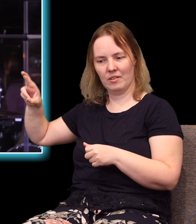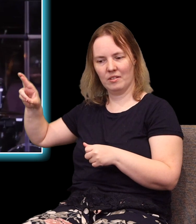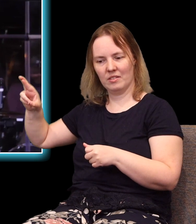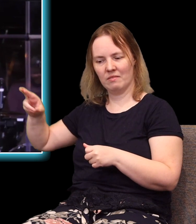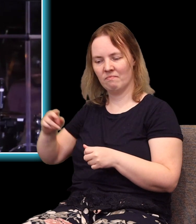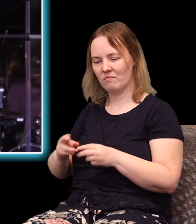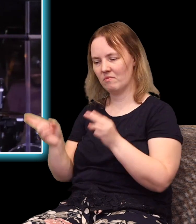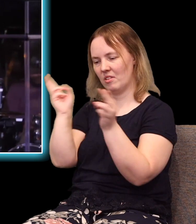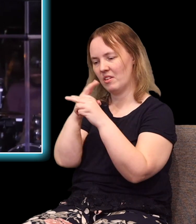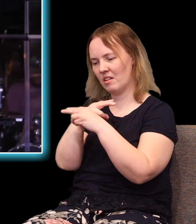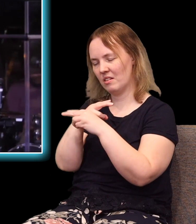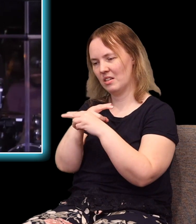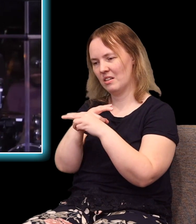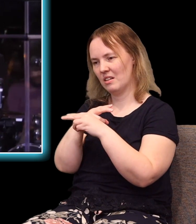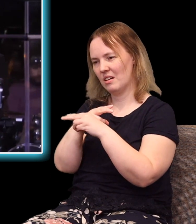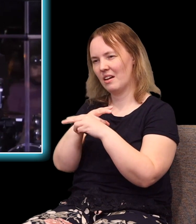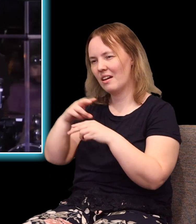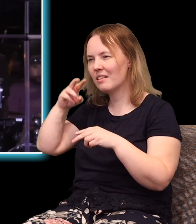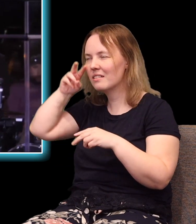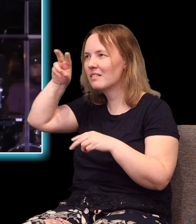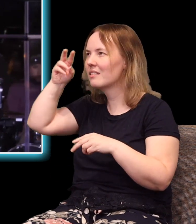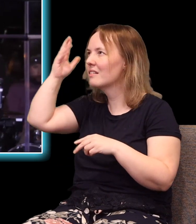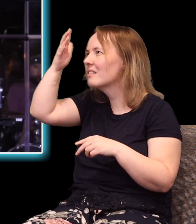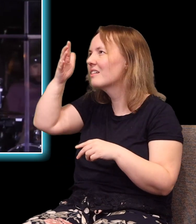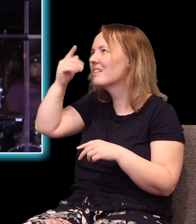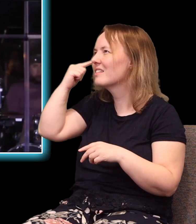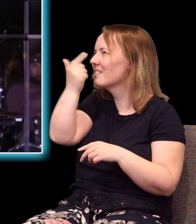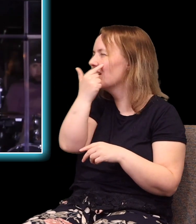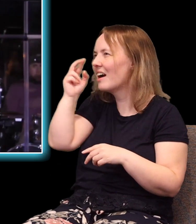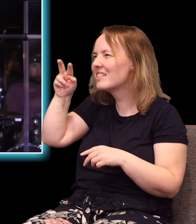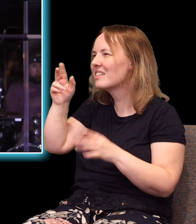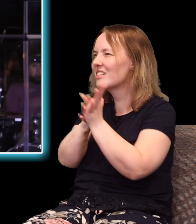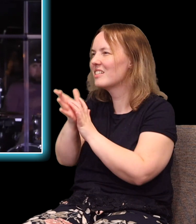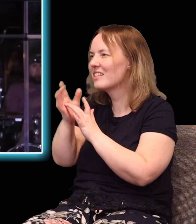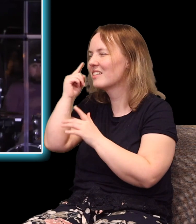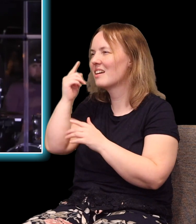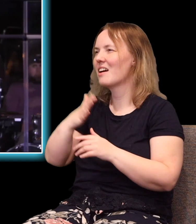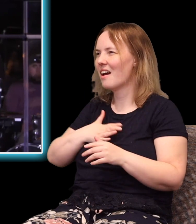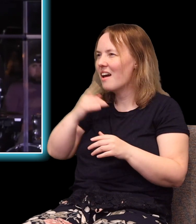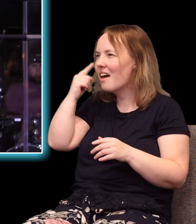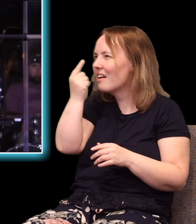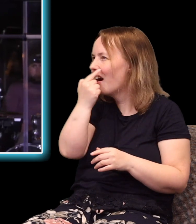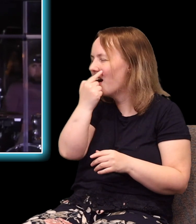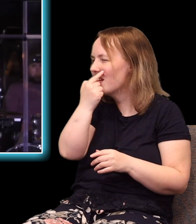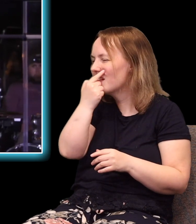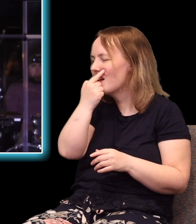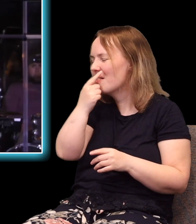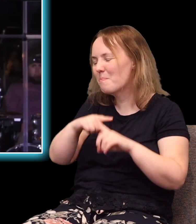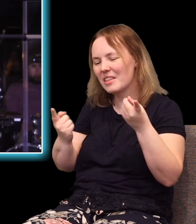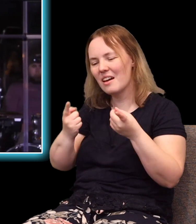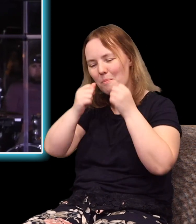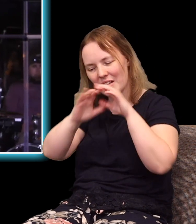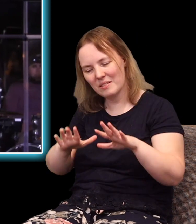in the car, looking in the rearview mirror and just seeing Jesus in his eyes. He says, I see you in there. And that can sound really corny, but